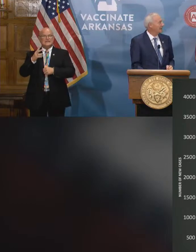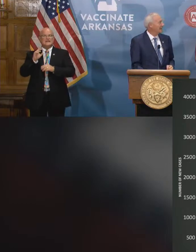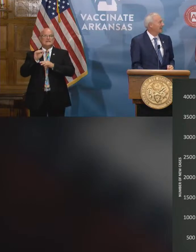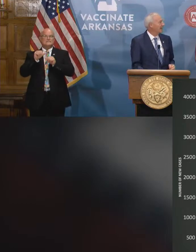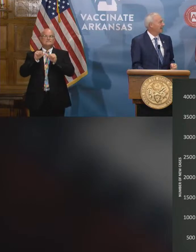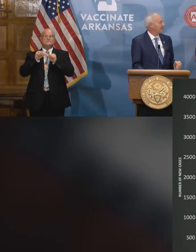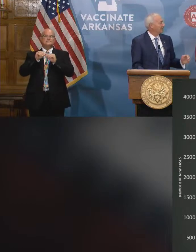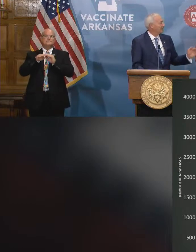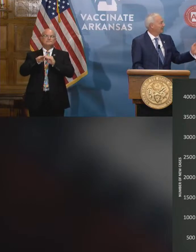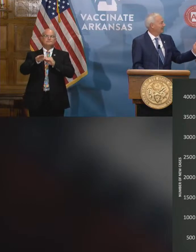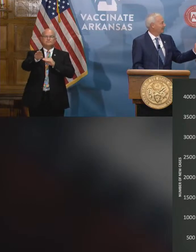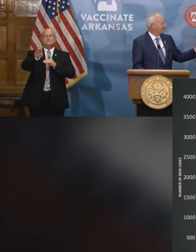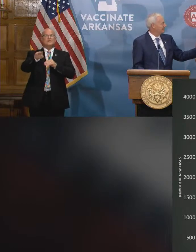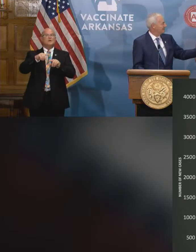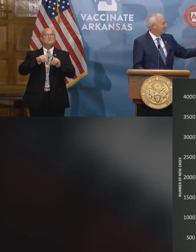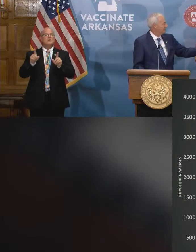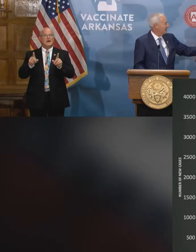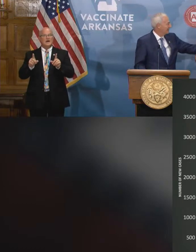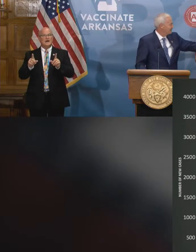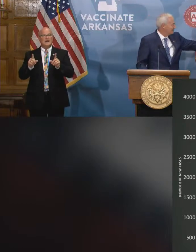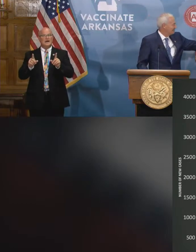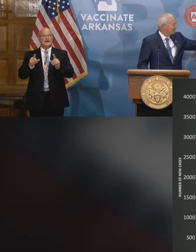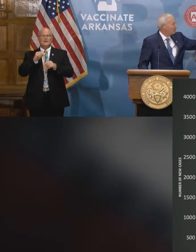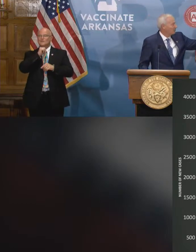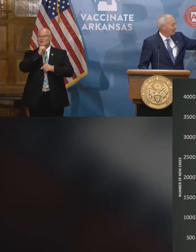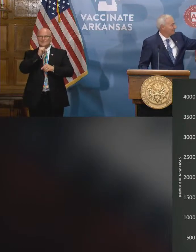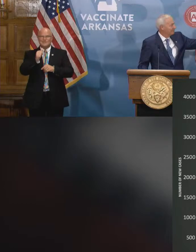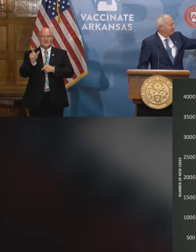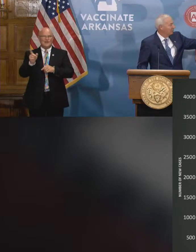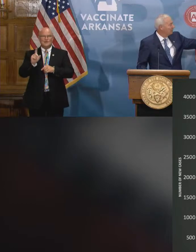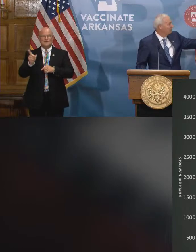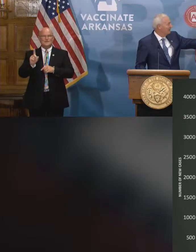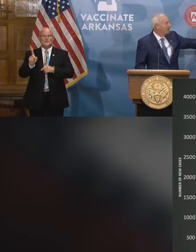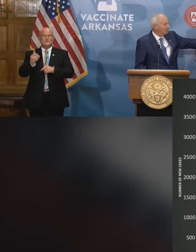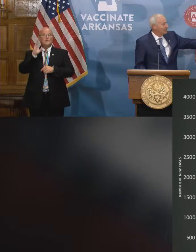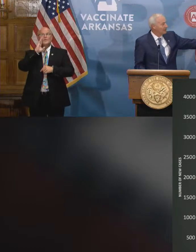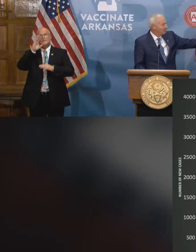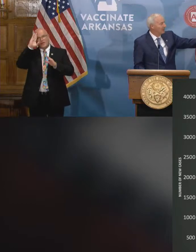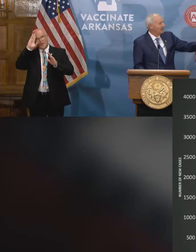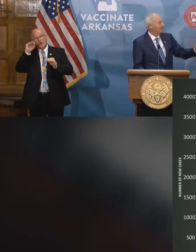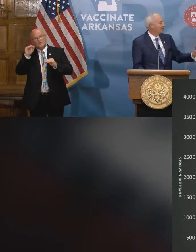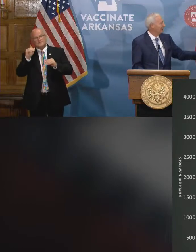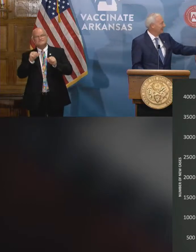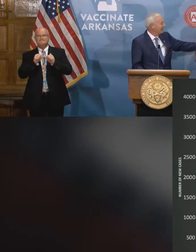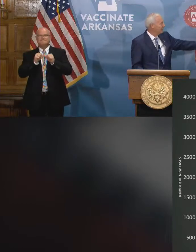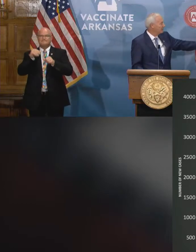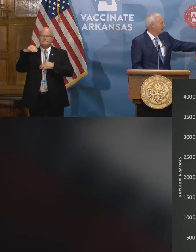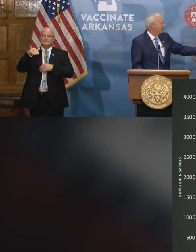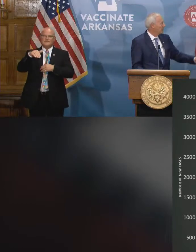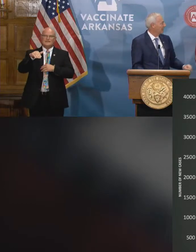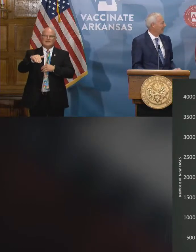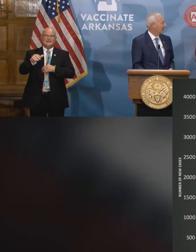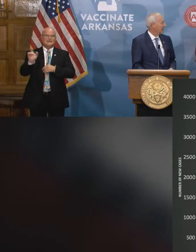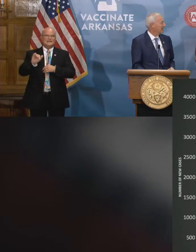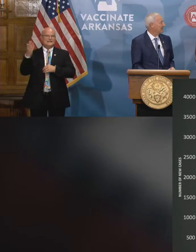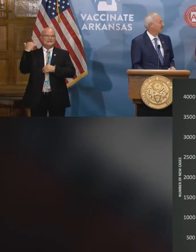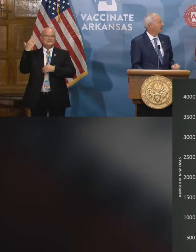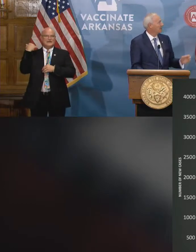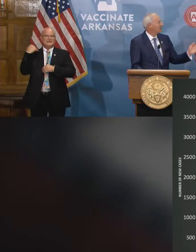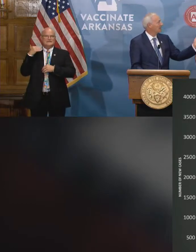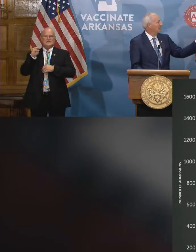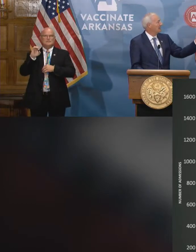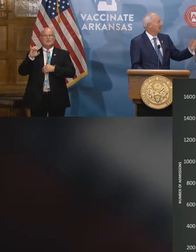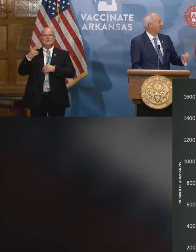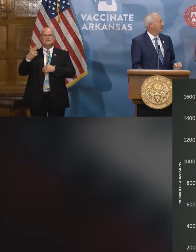good, but we're not as where we will be, hopefully, if we keep going down as we were back